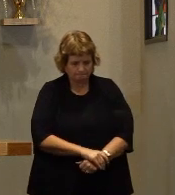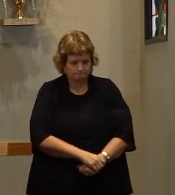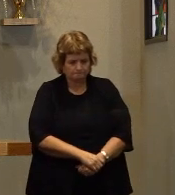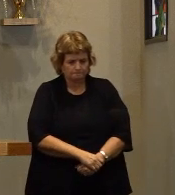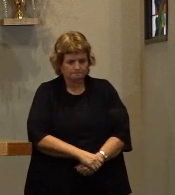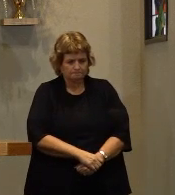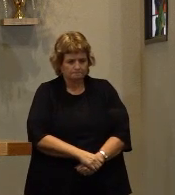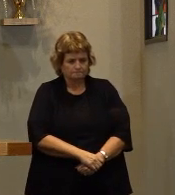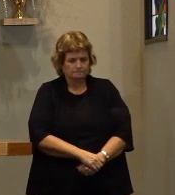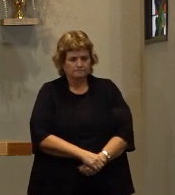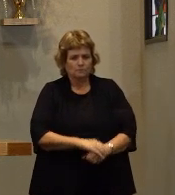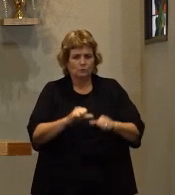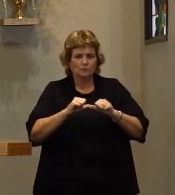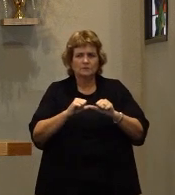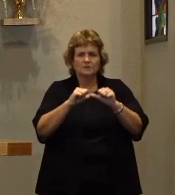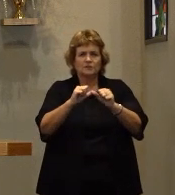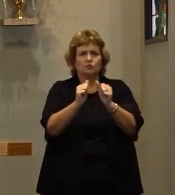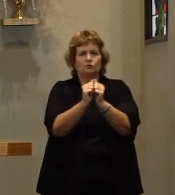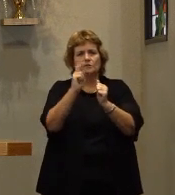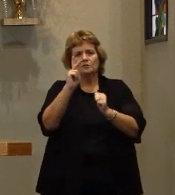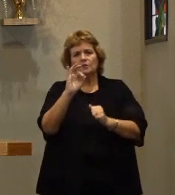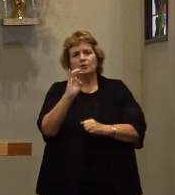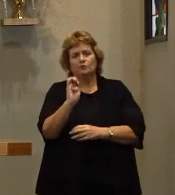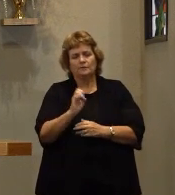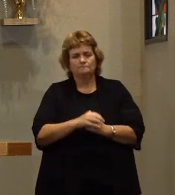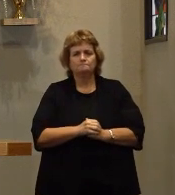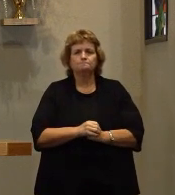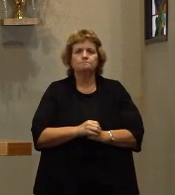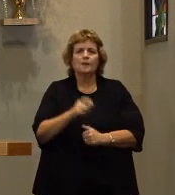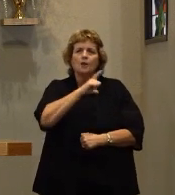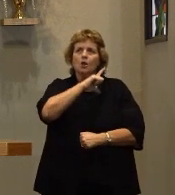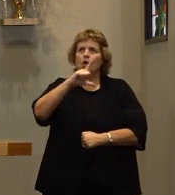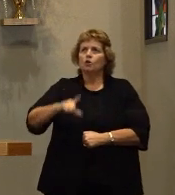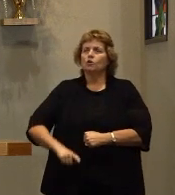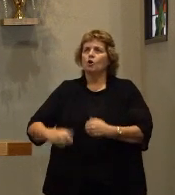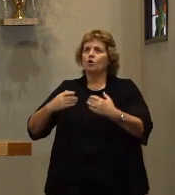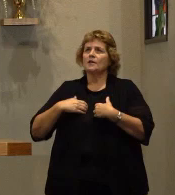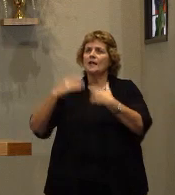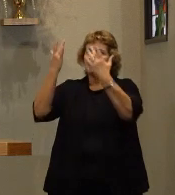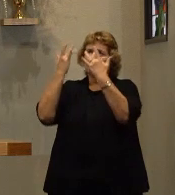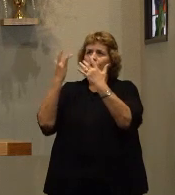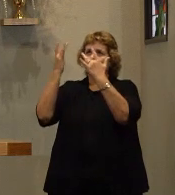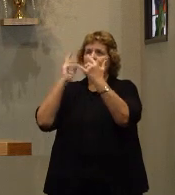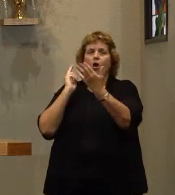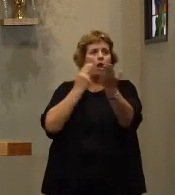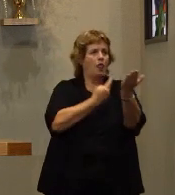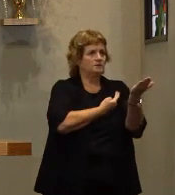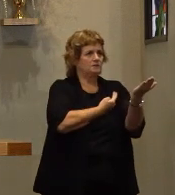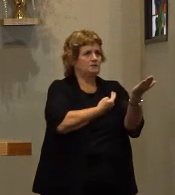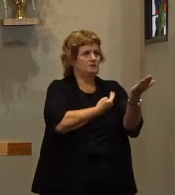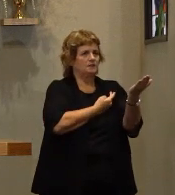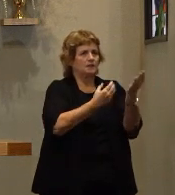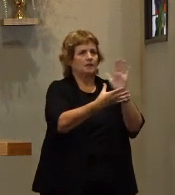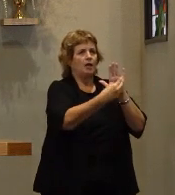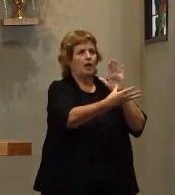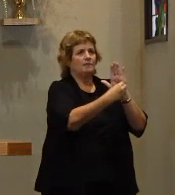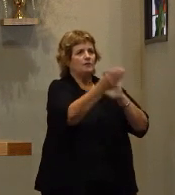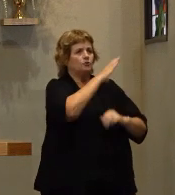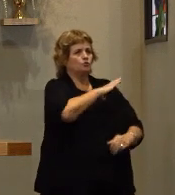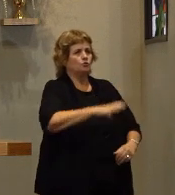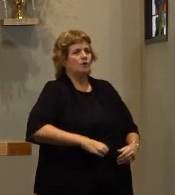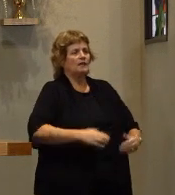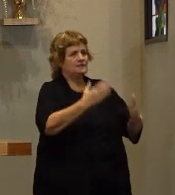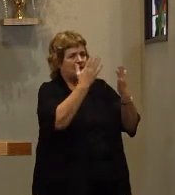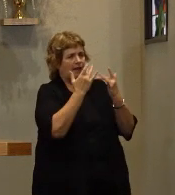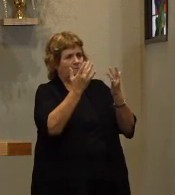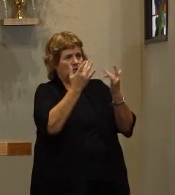We continue with the Kyrie. Lord, have mercy upon us. Christ, have